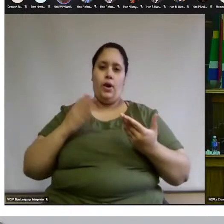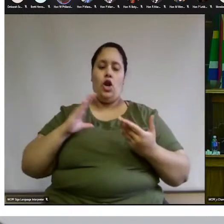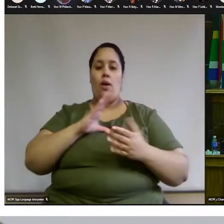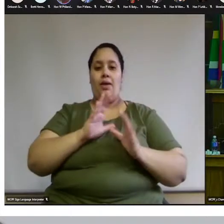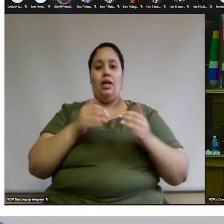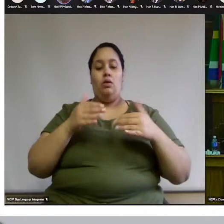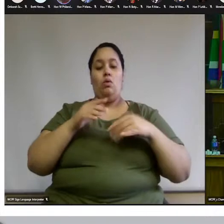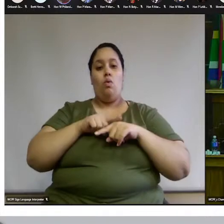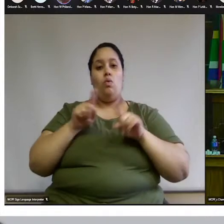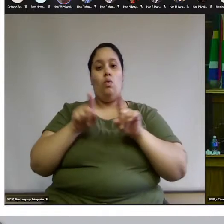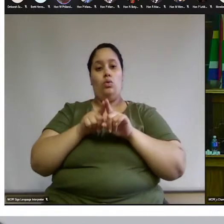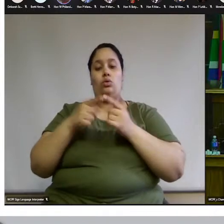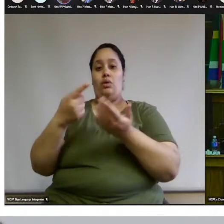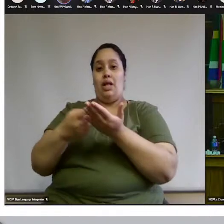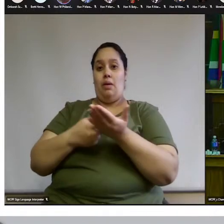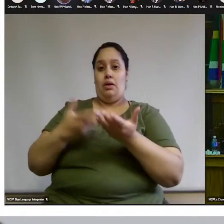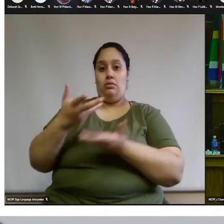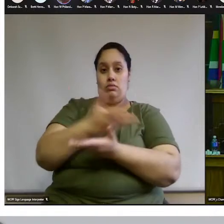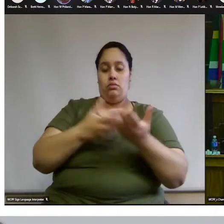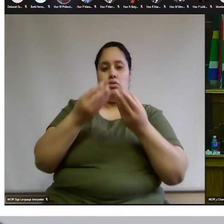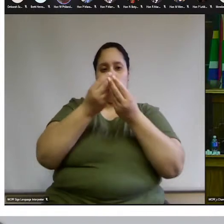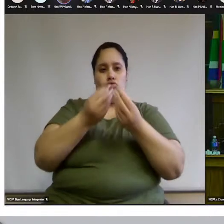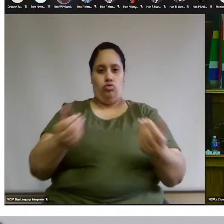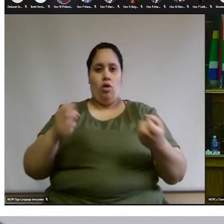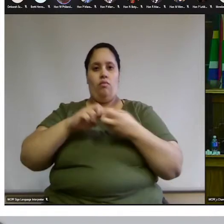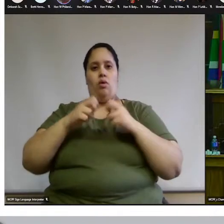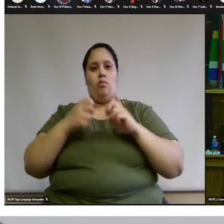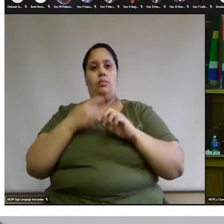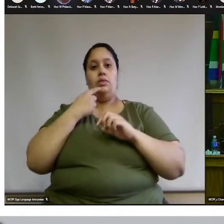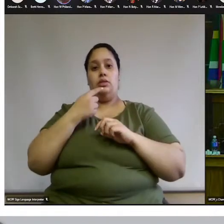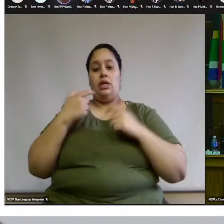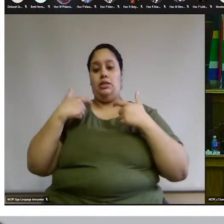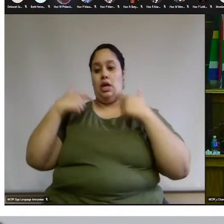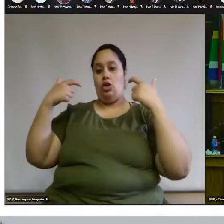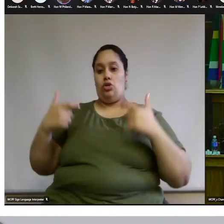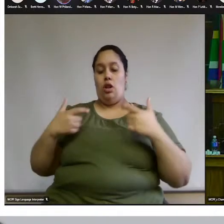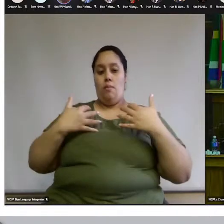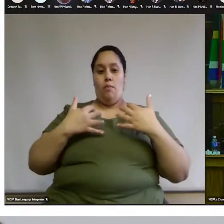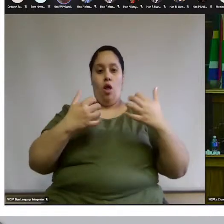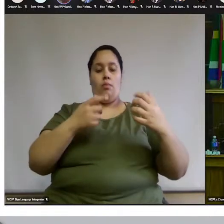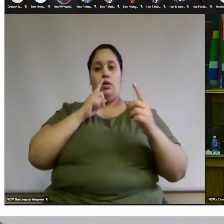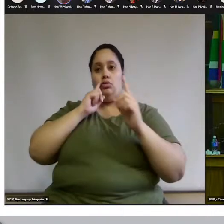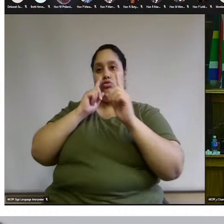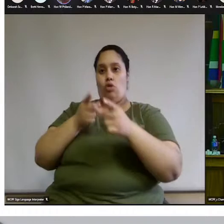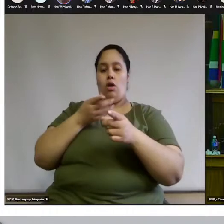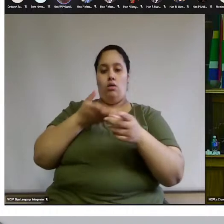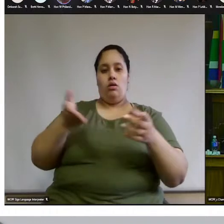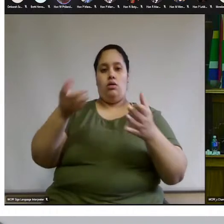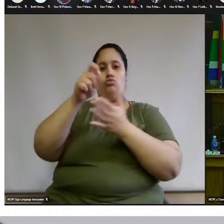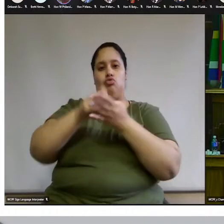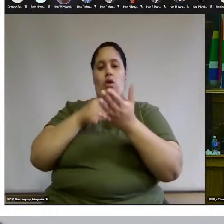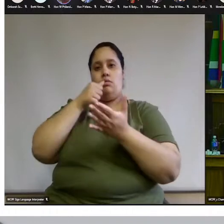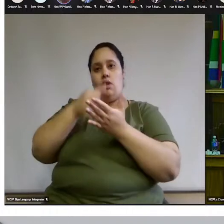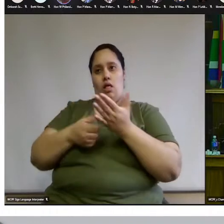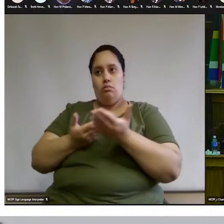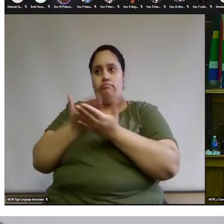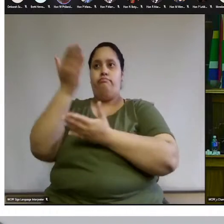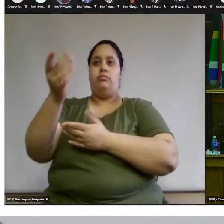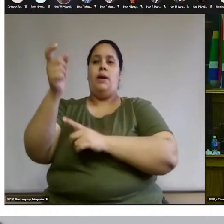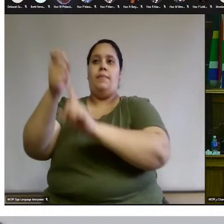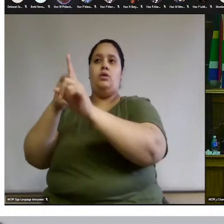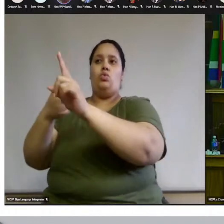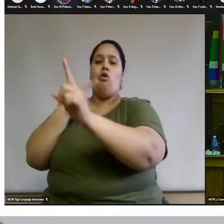further deliberated and resolved that the Secretary to Parliament be instructed to write to the complainant, drawing